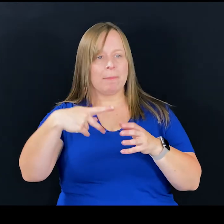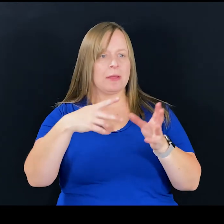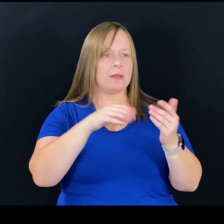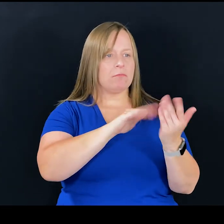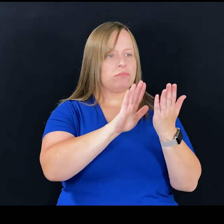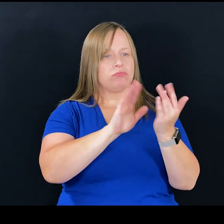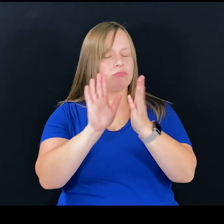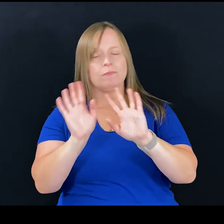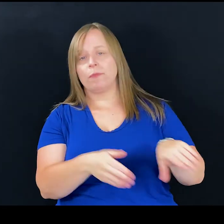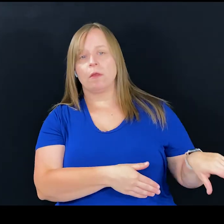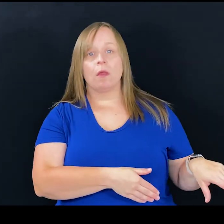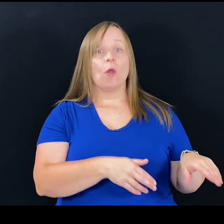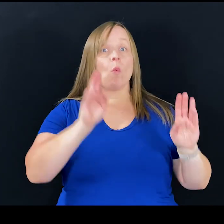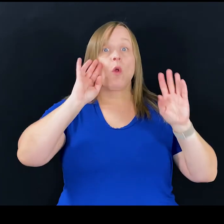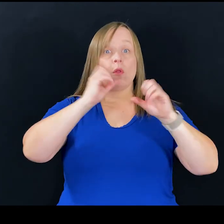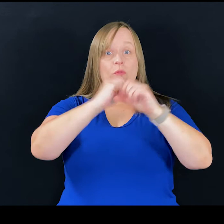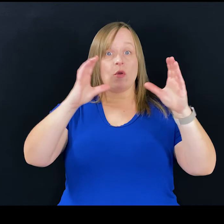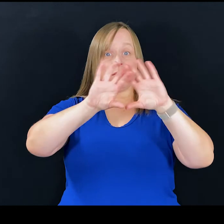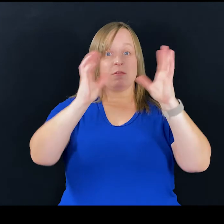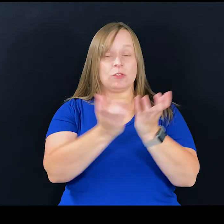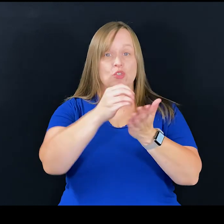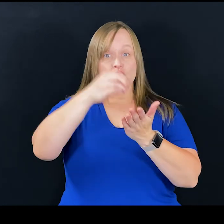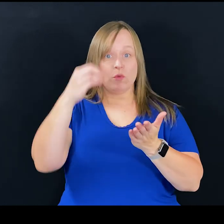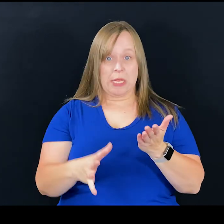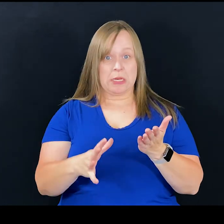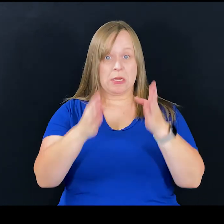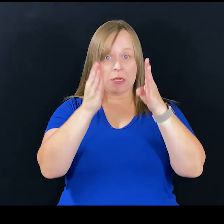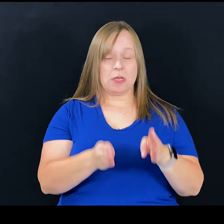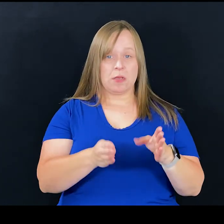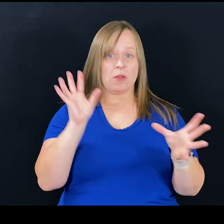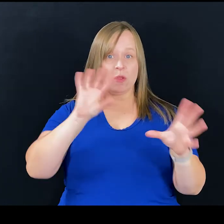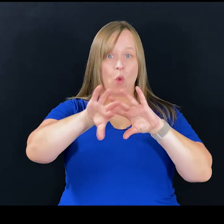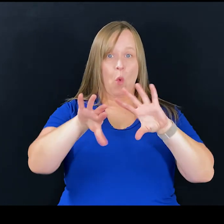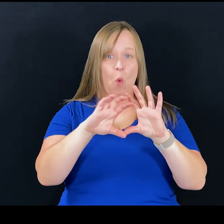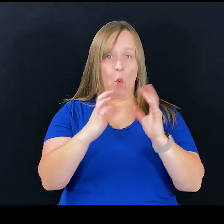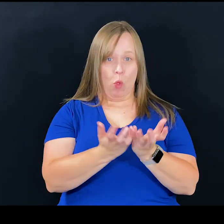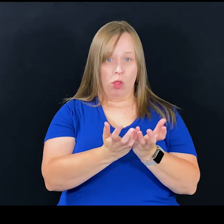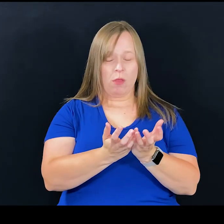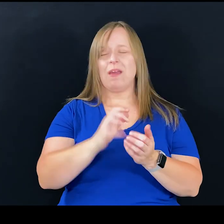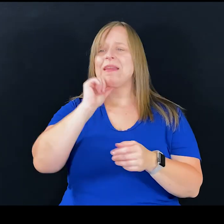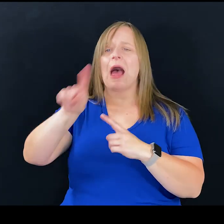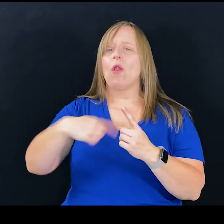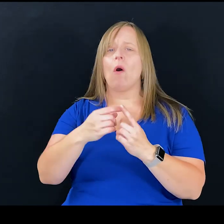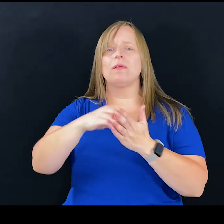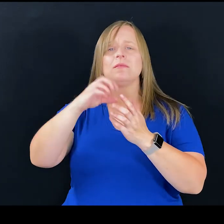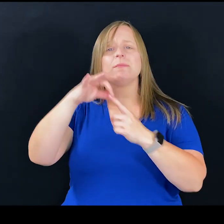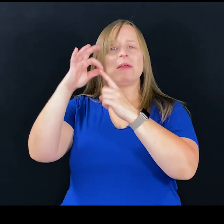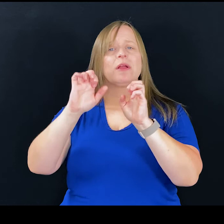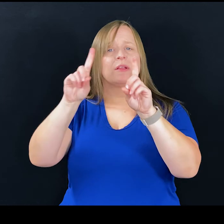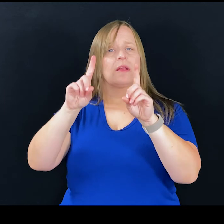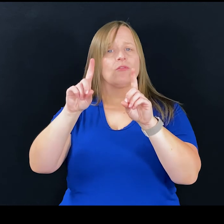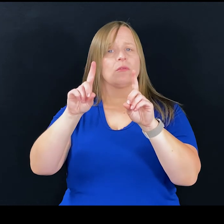the IEP that we feel we need to cover, and we're looking at the student as more of a whole. Not all special